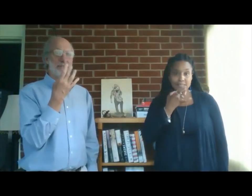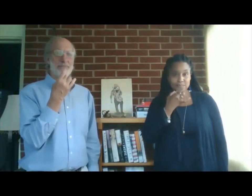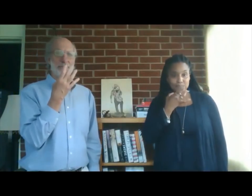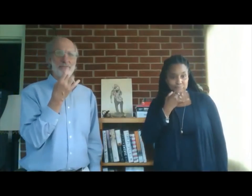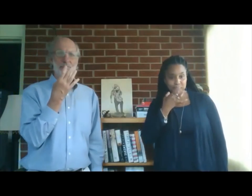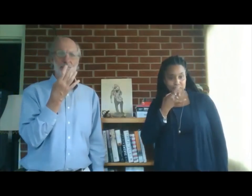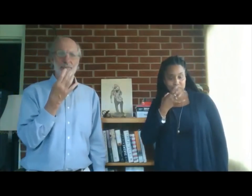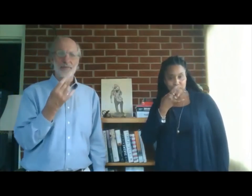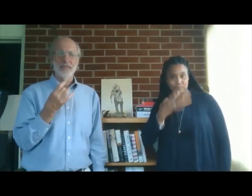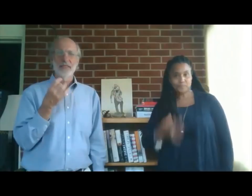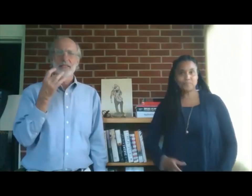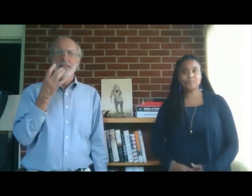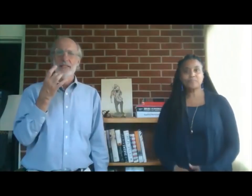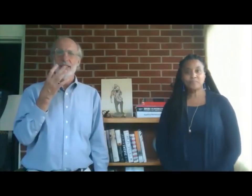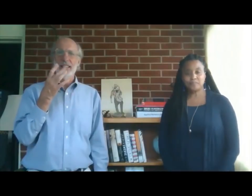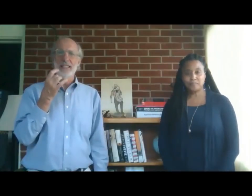Light.